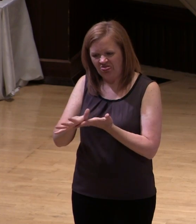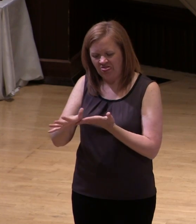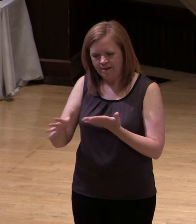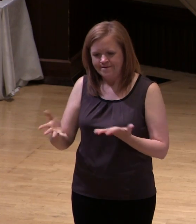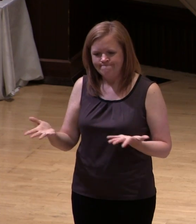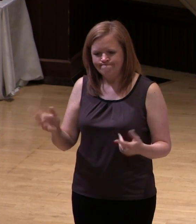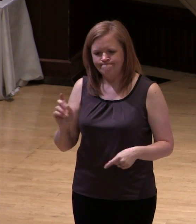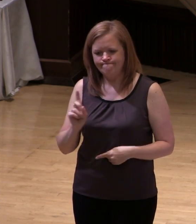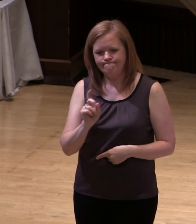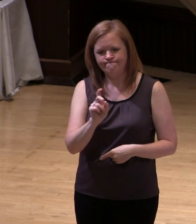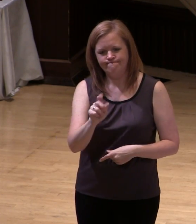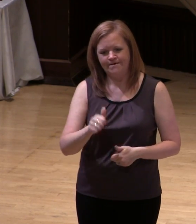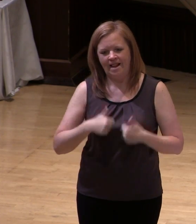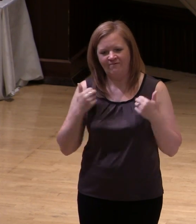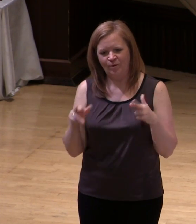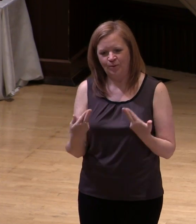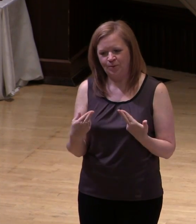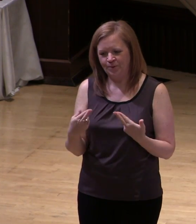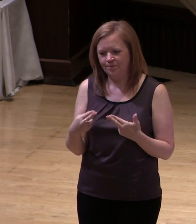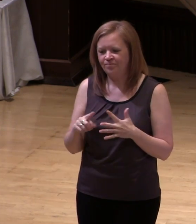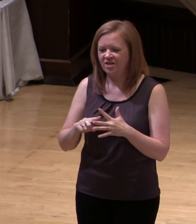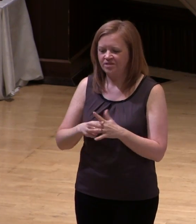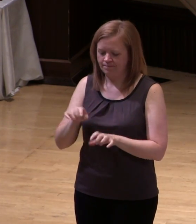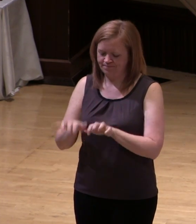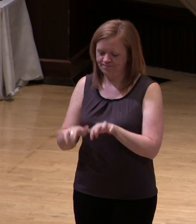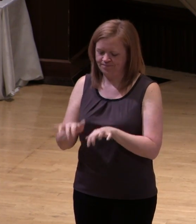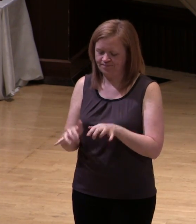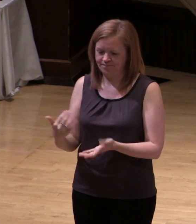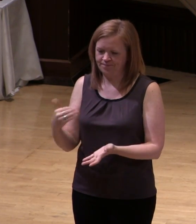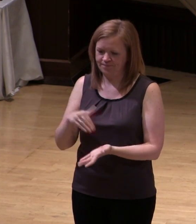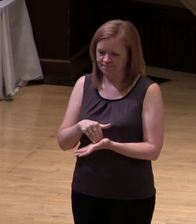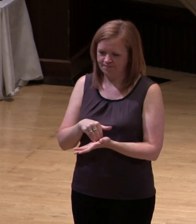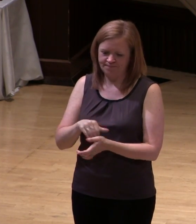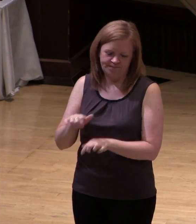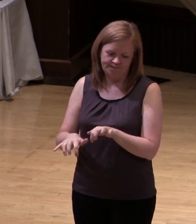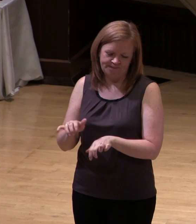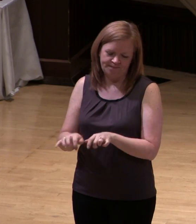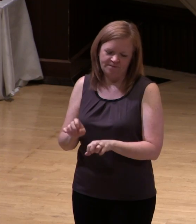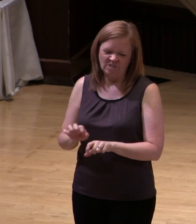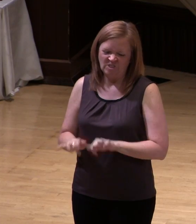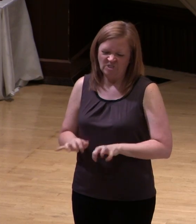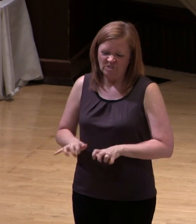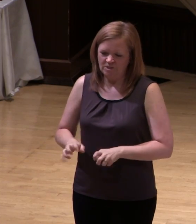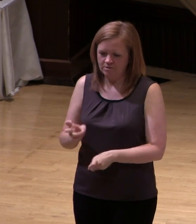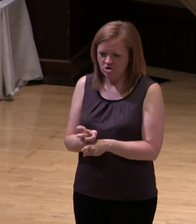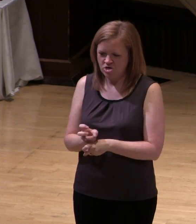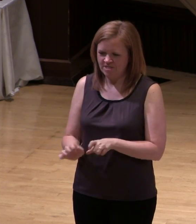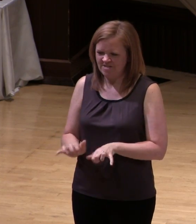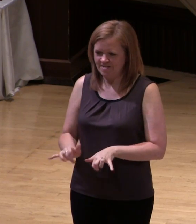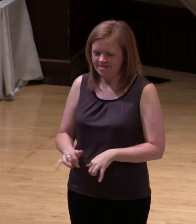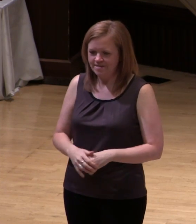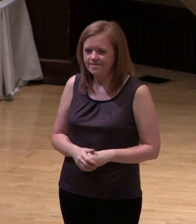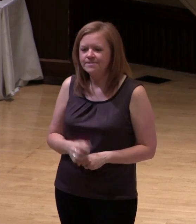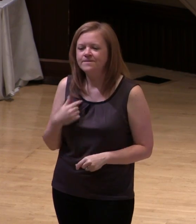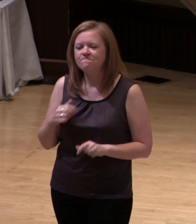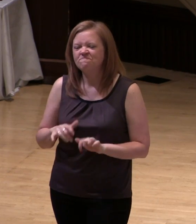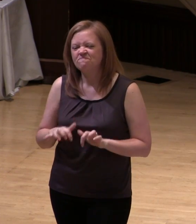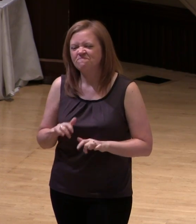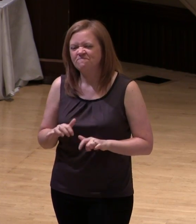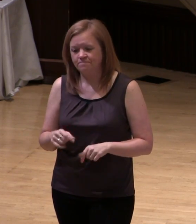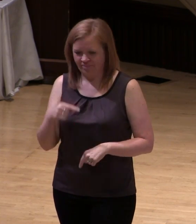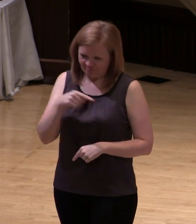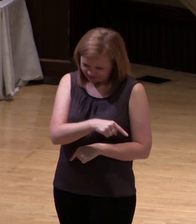So I go into the living room and I start retyping it, kind of like I just know. And of course, I'm typing this